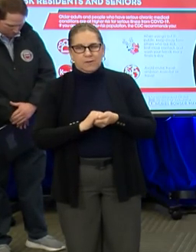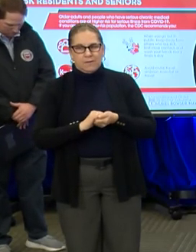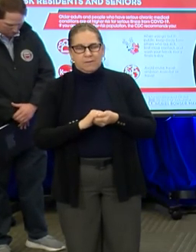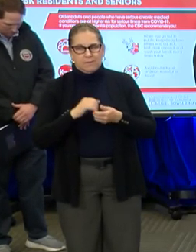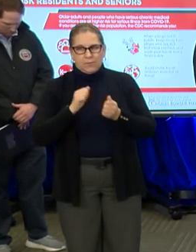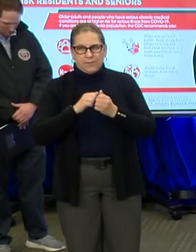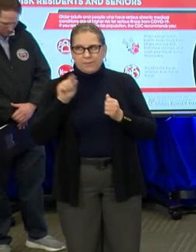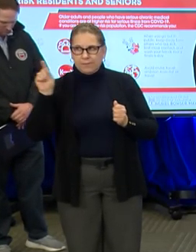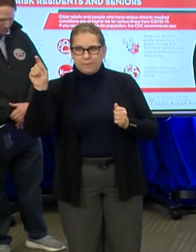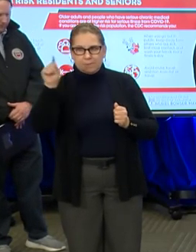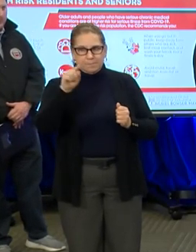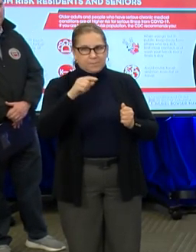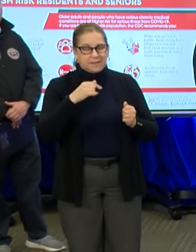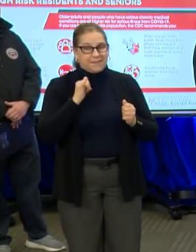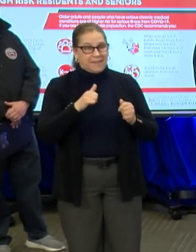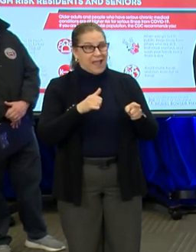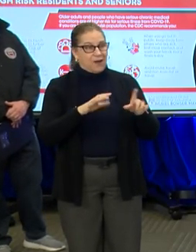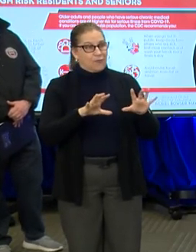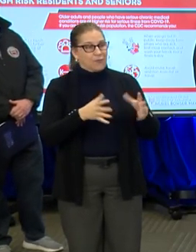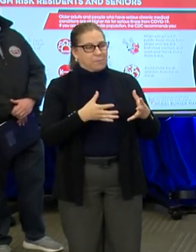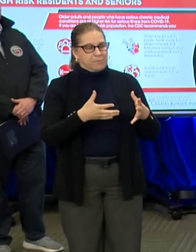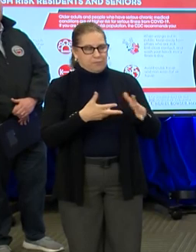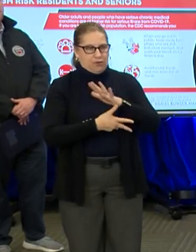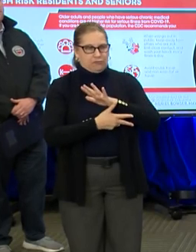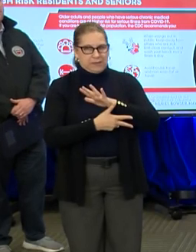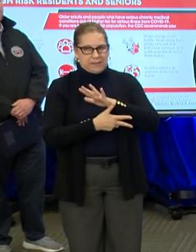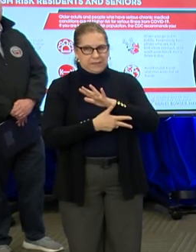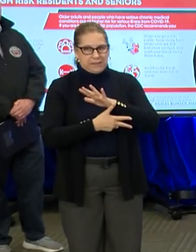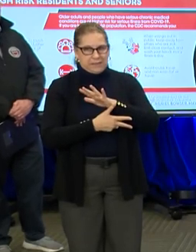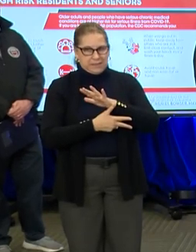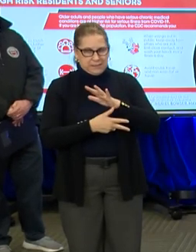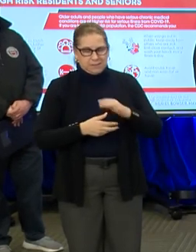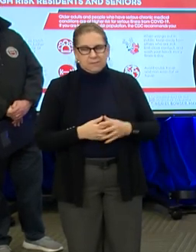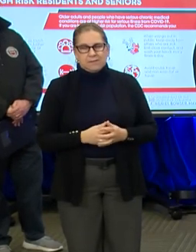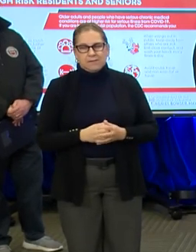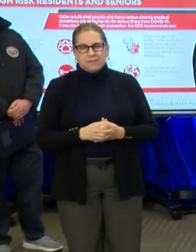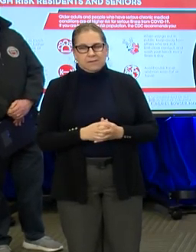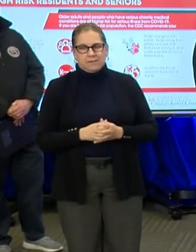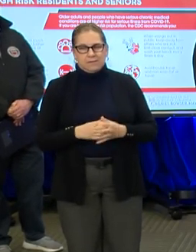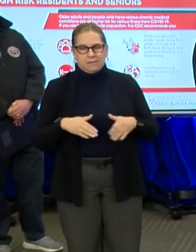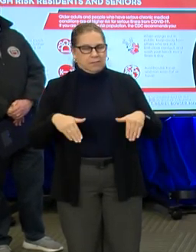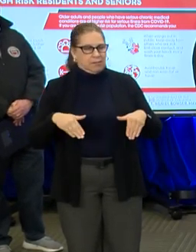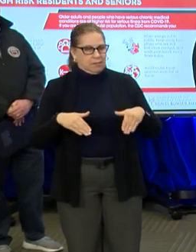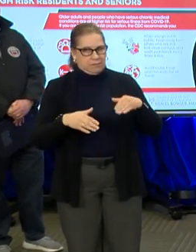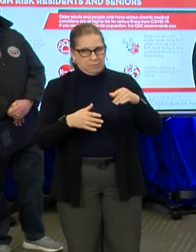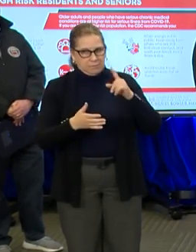group for contact tracing, and we have not identified those risks at this time.